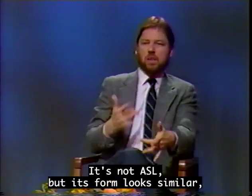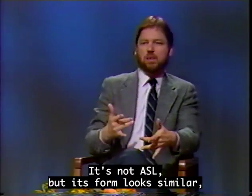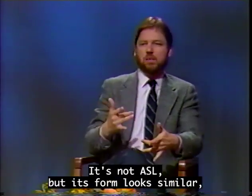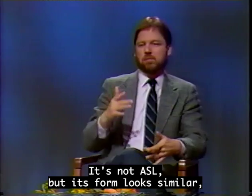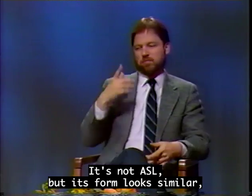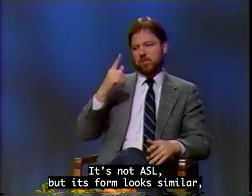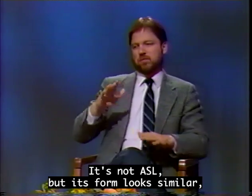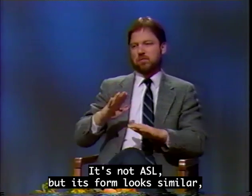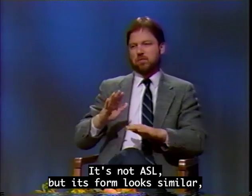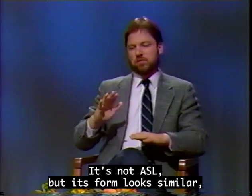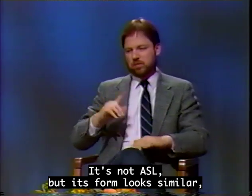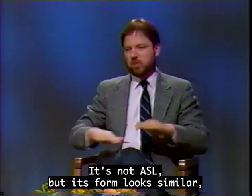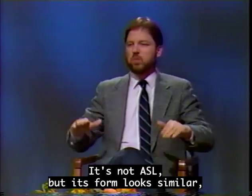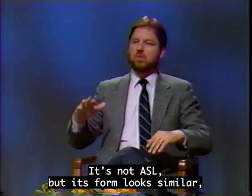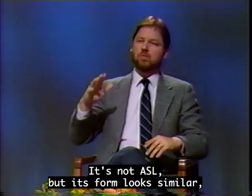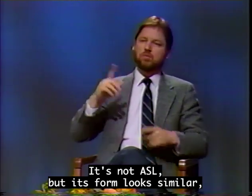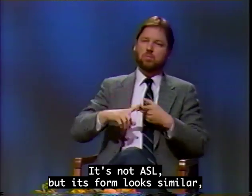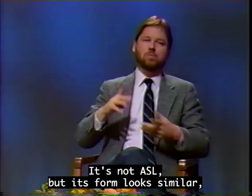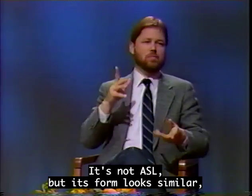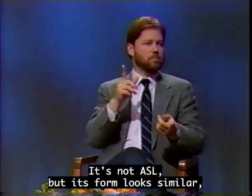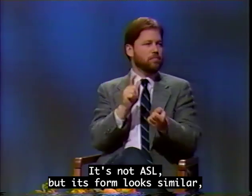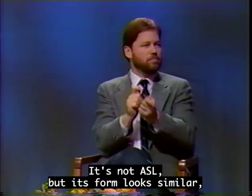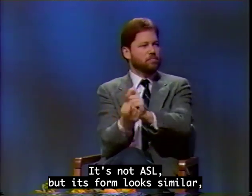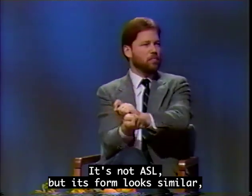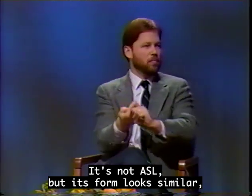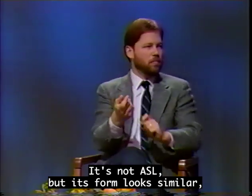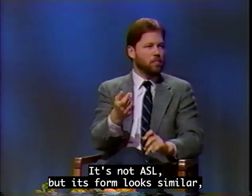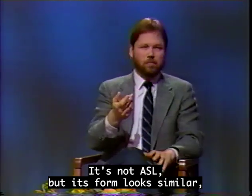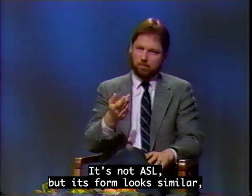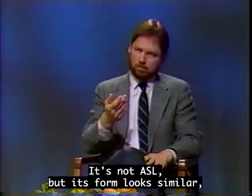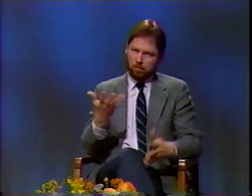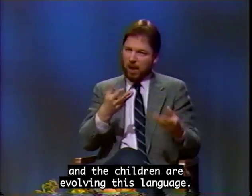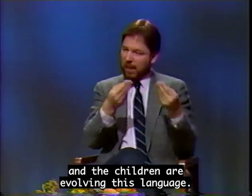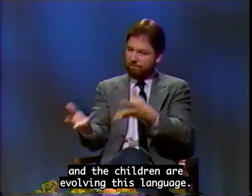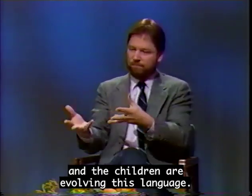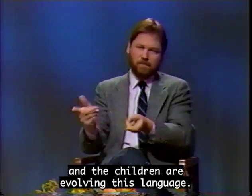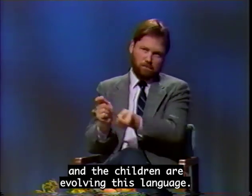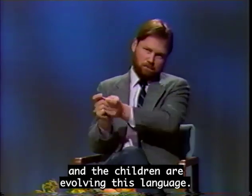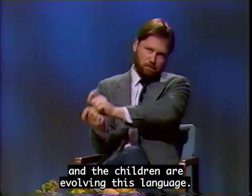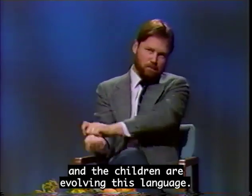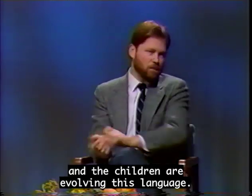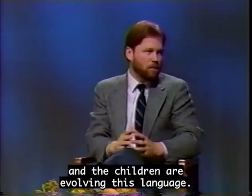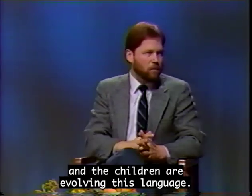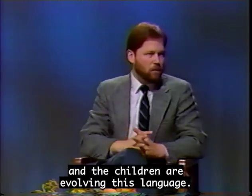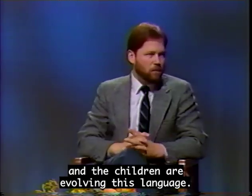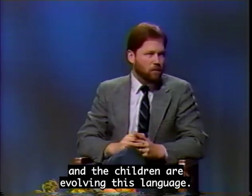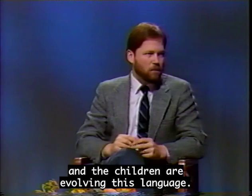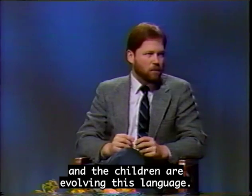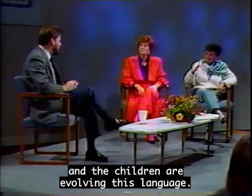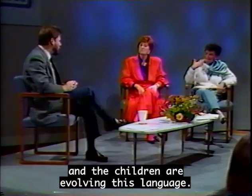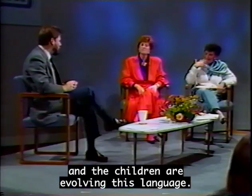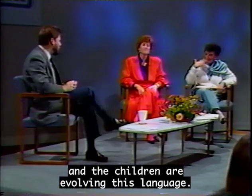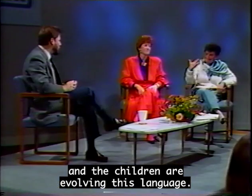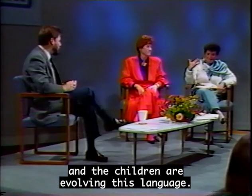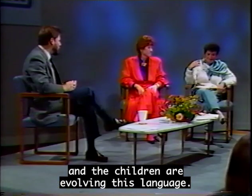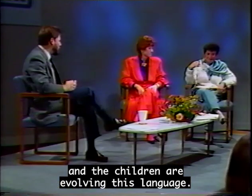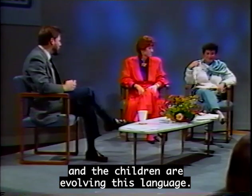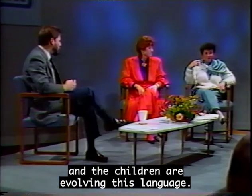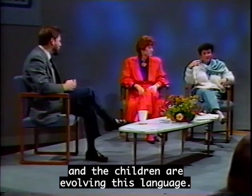not ASL, but its form looks similar. And the children